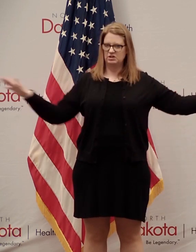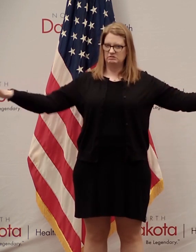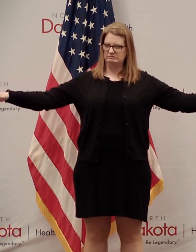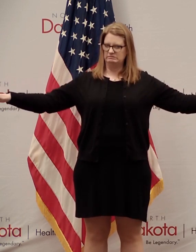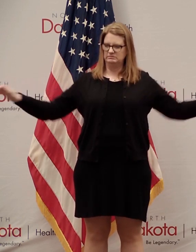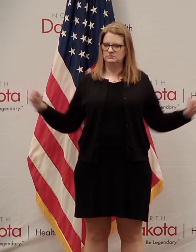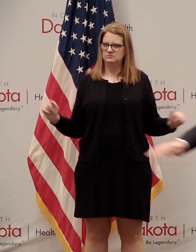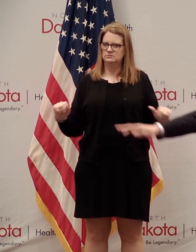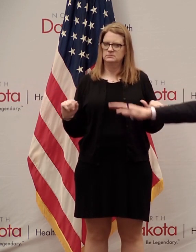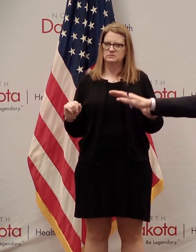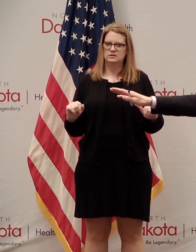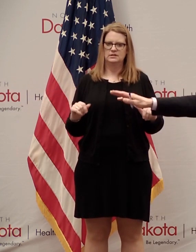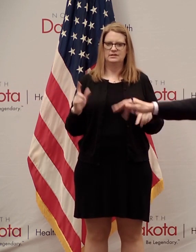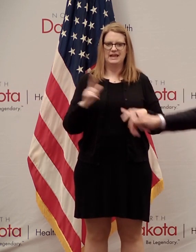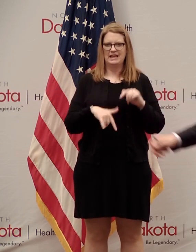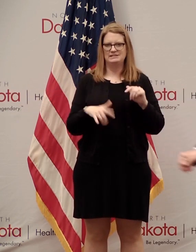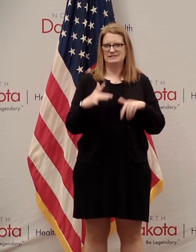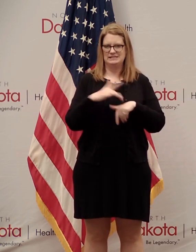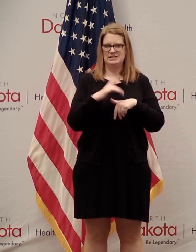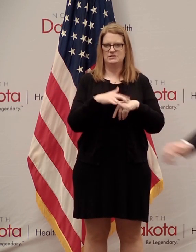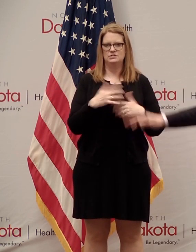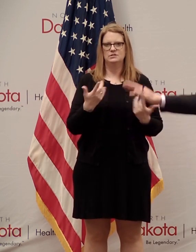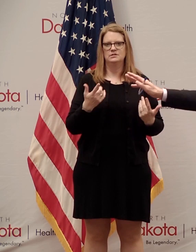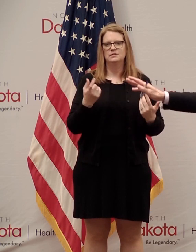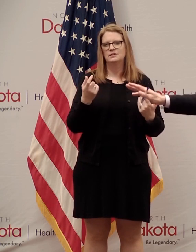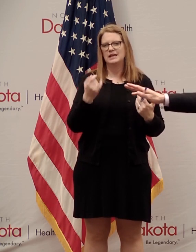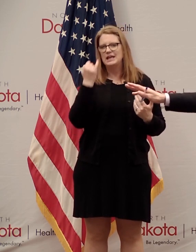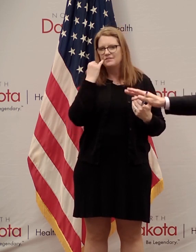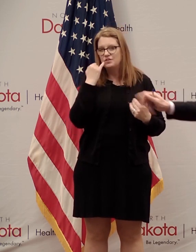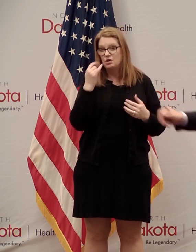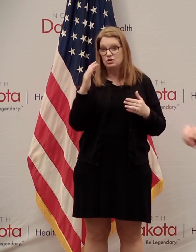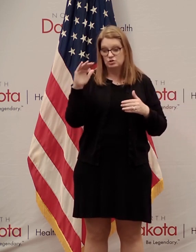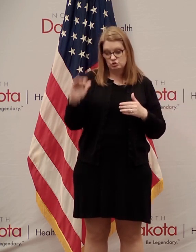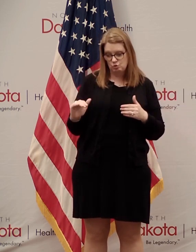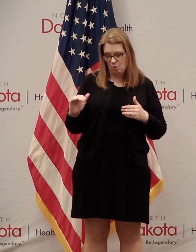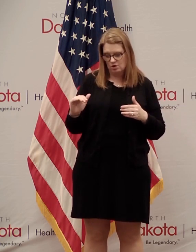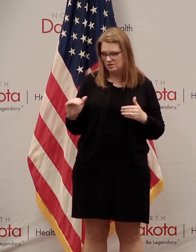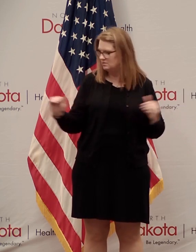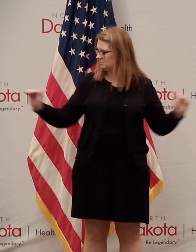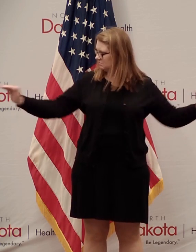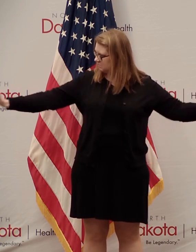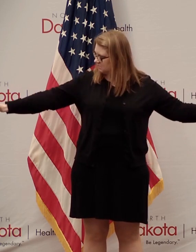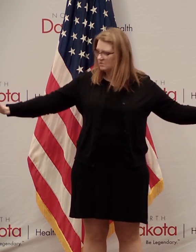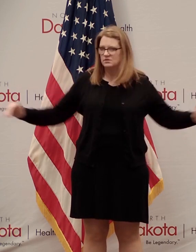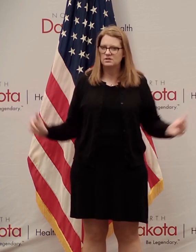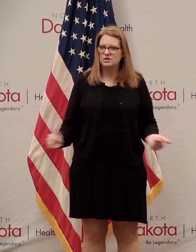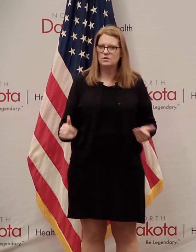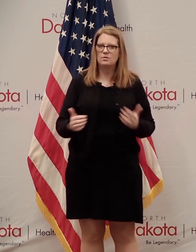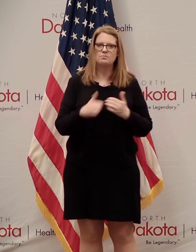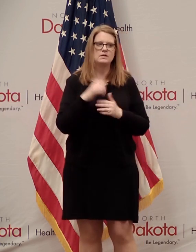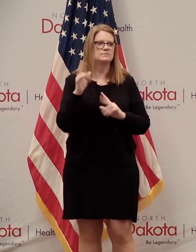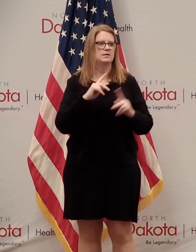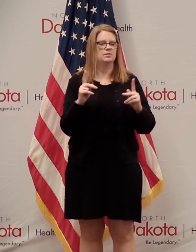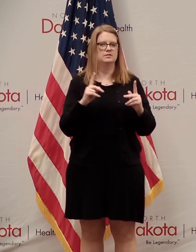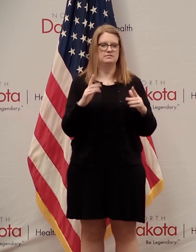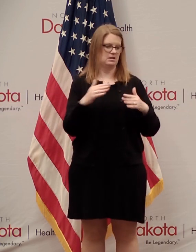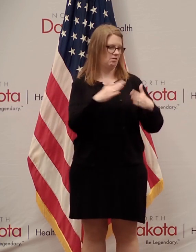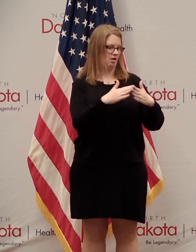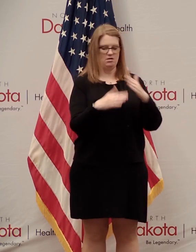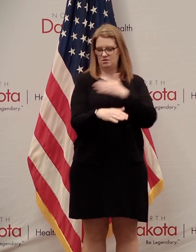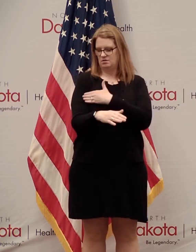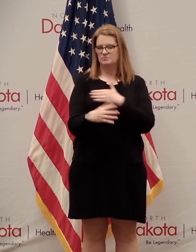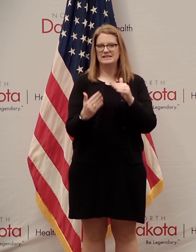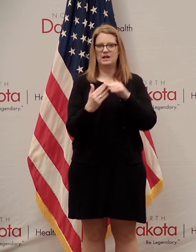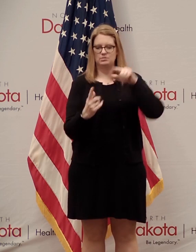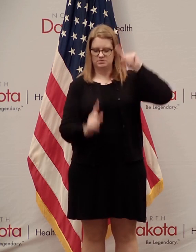assuming, and add a little if you're shorter, because for most people their wingspan is about equal to their height. So if you're below